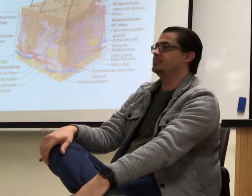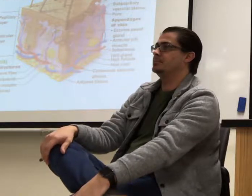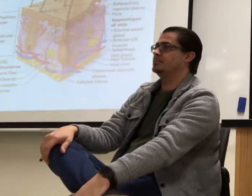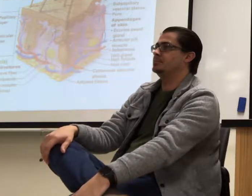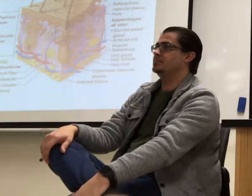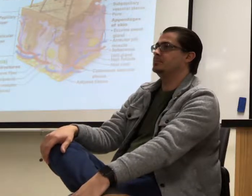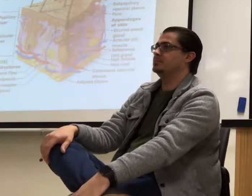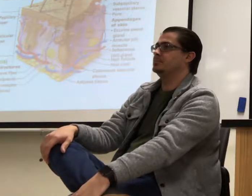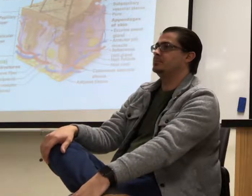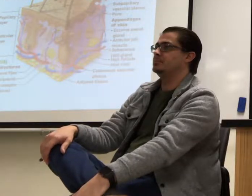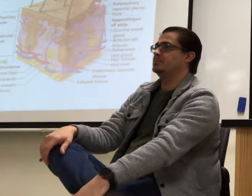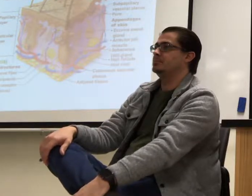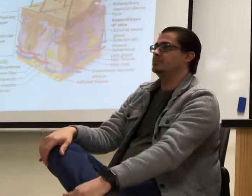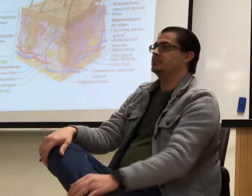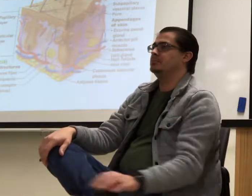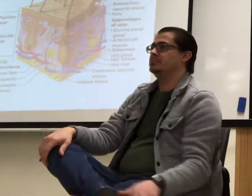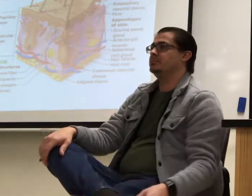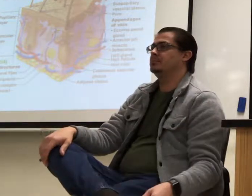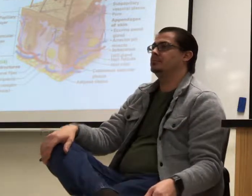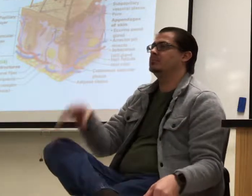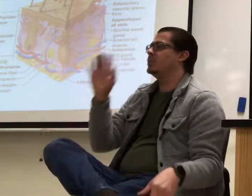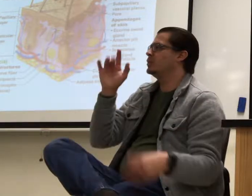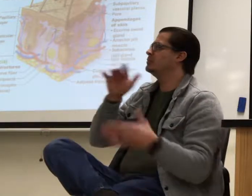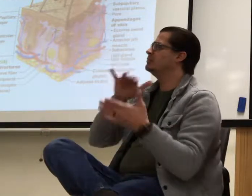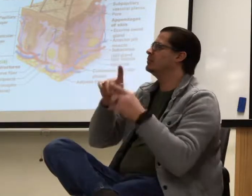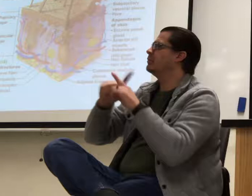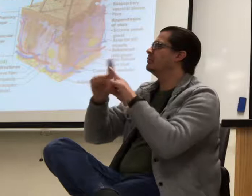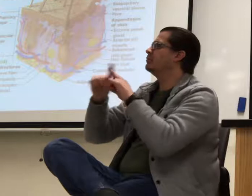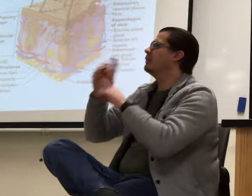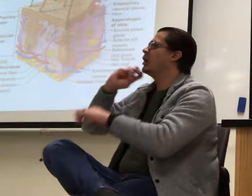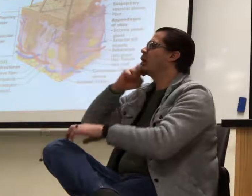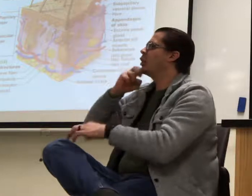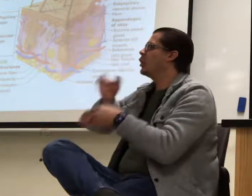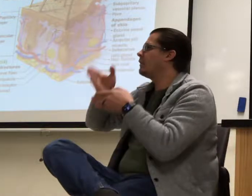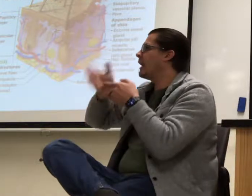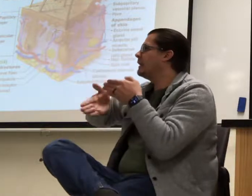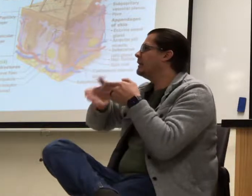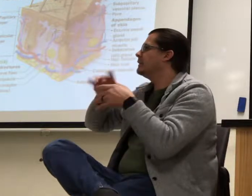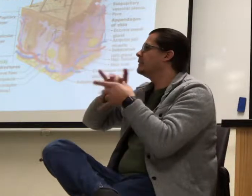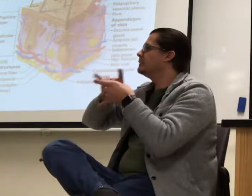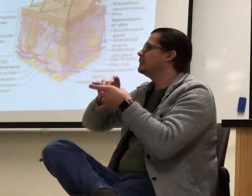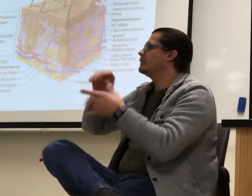We'll kind of look at different nerve endings that are in the dermal layer.